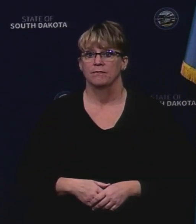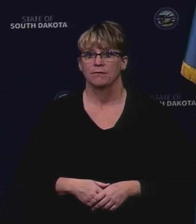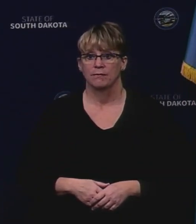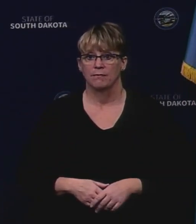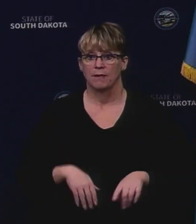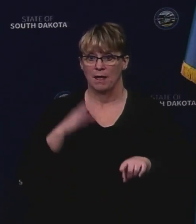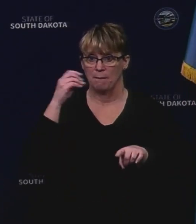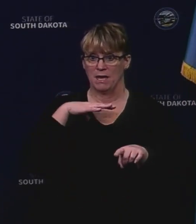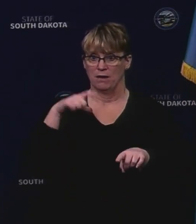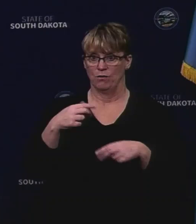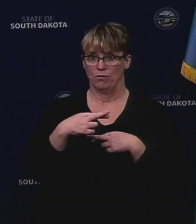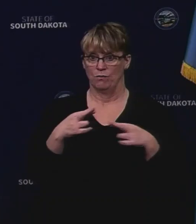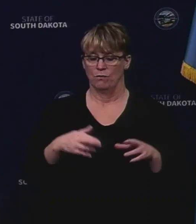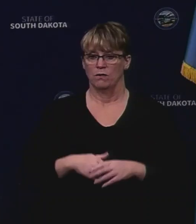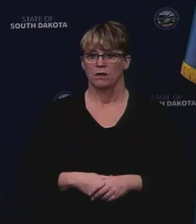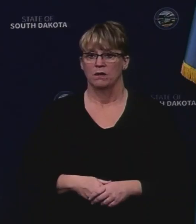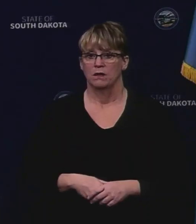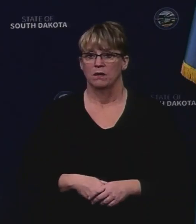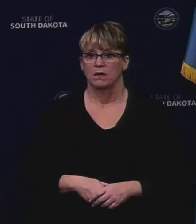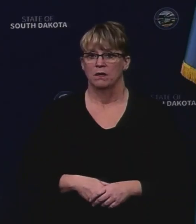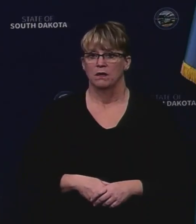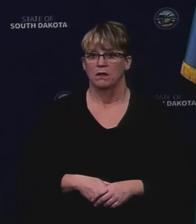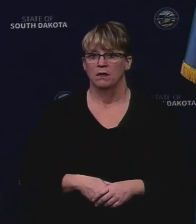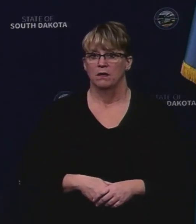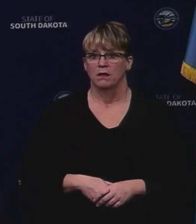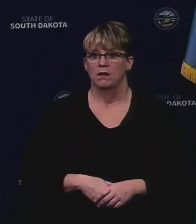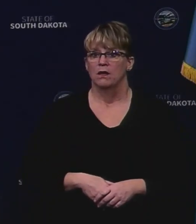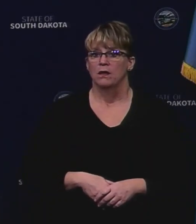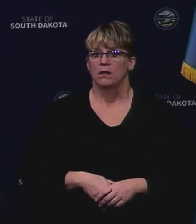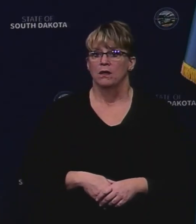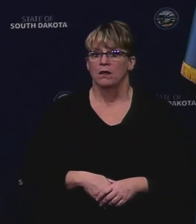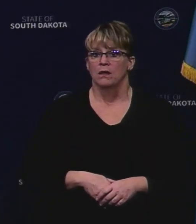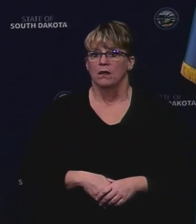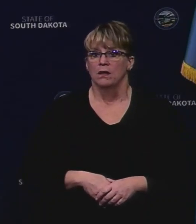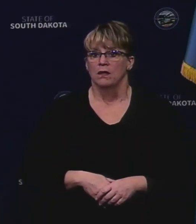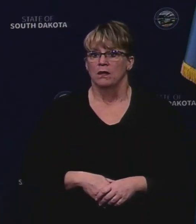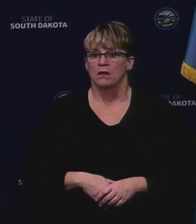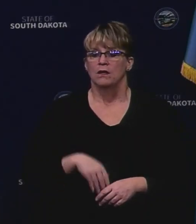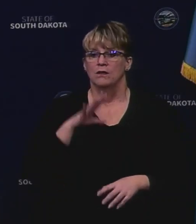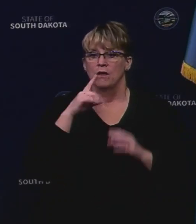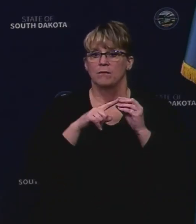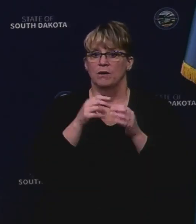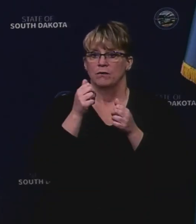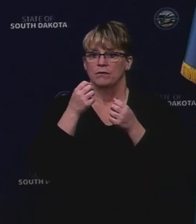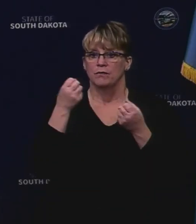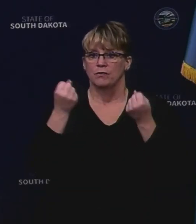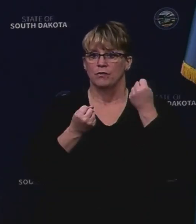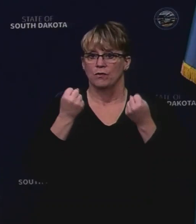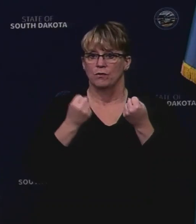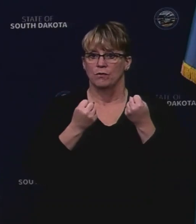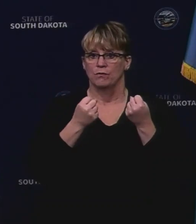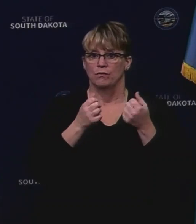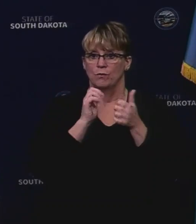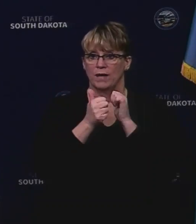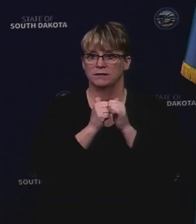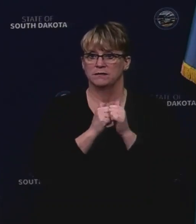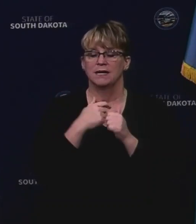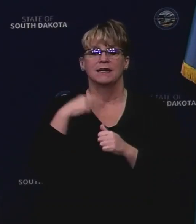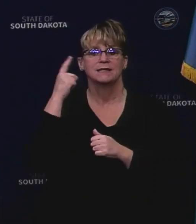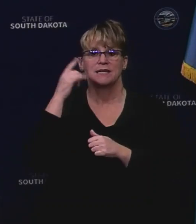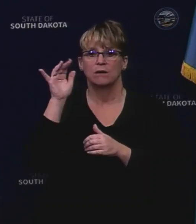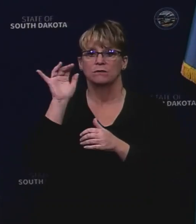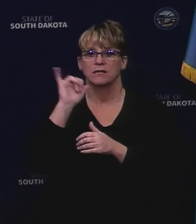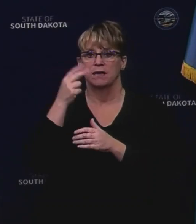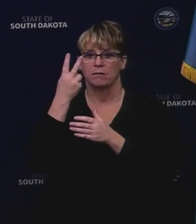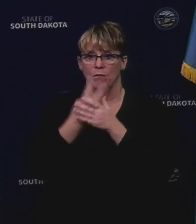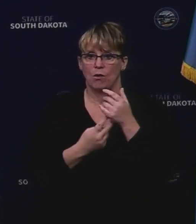Could you tell us any developments in the southeast corner with the racetrack? It sounds like both racetracks